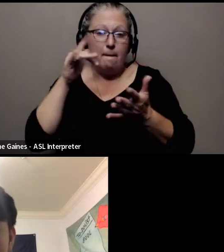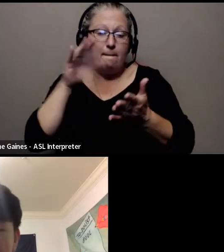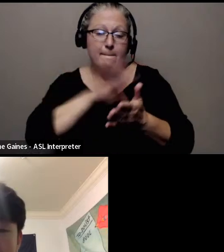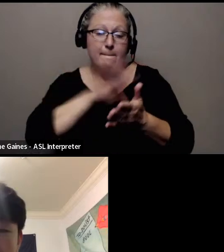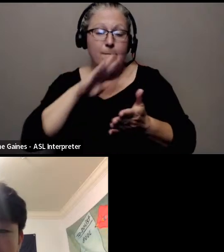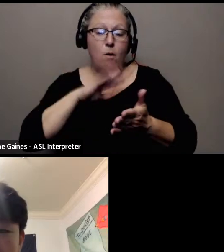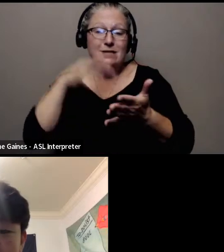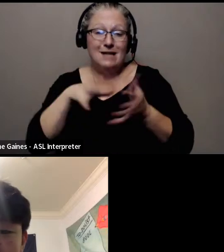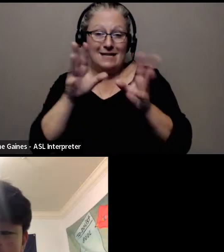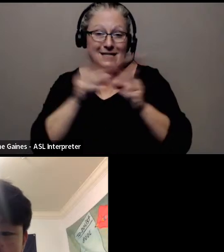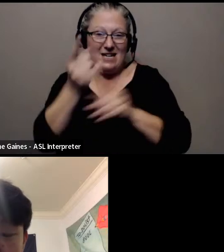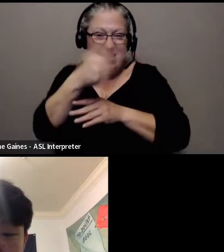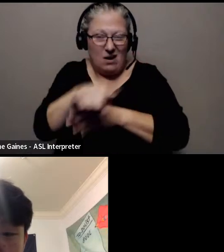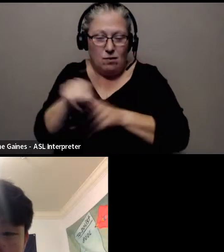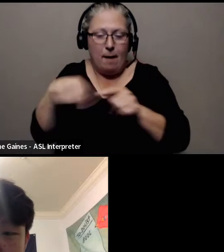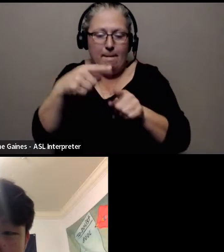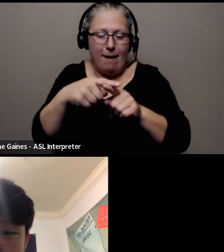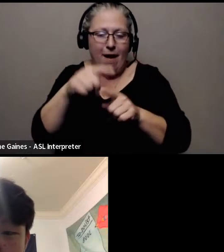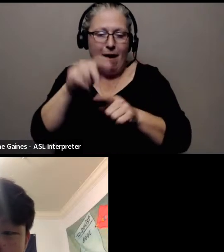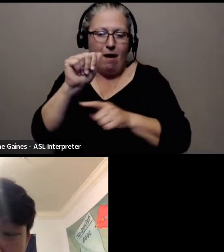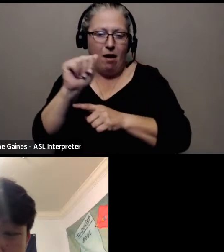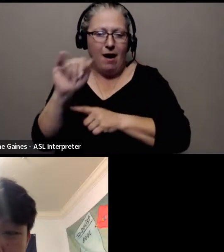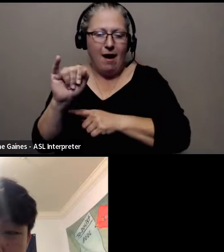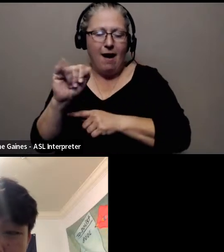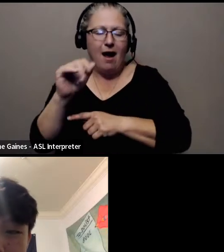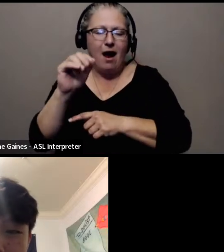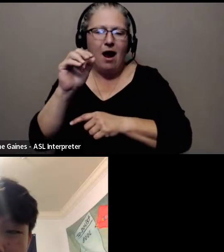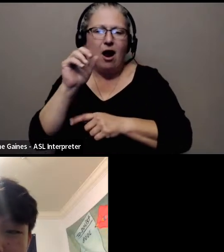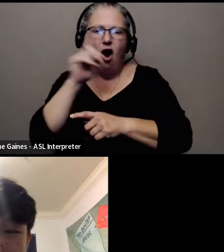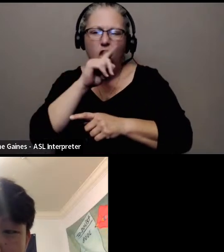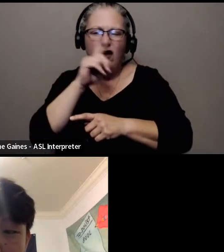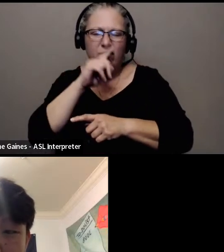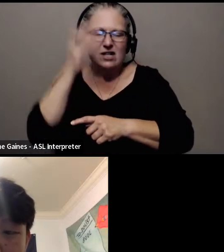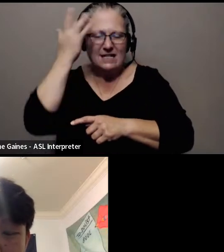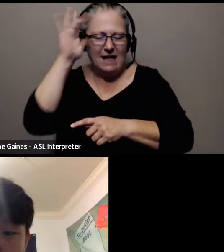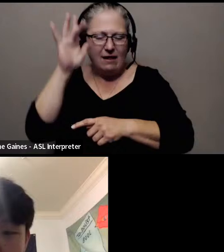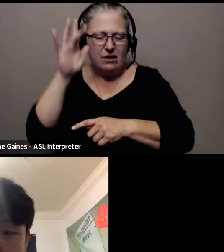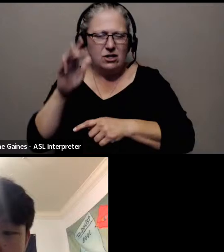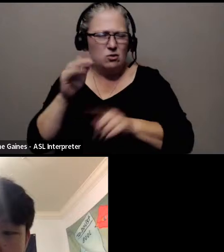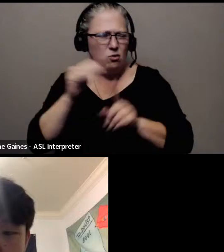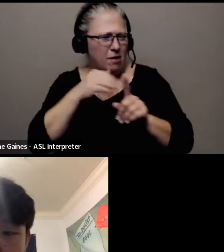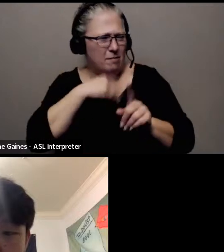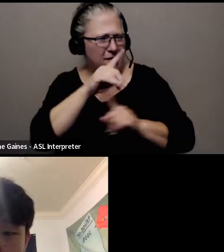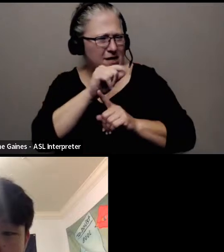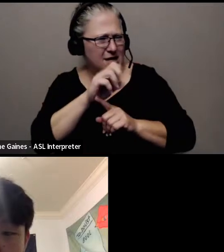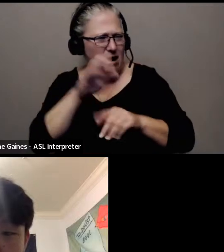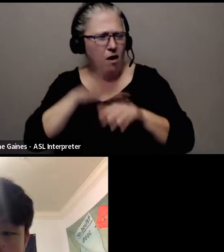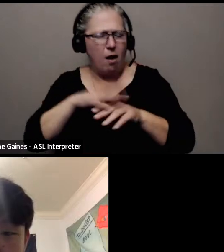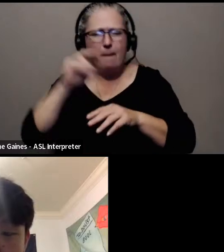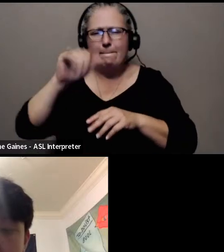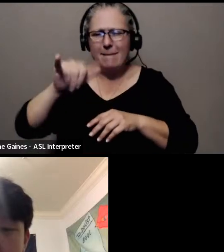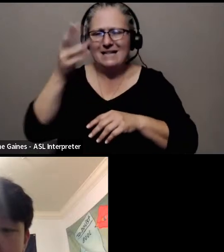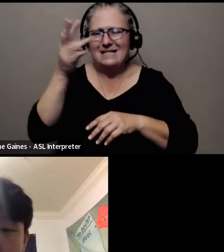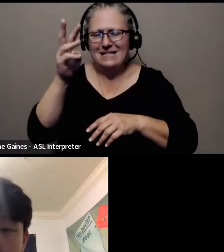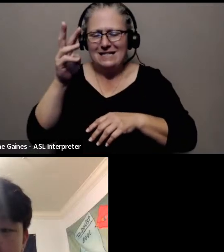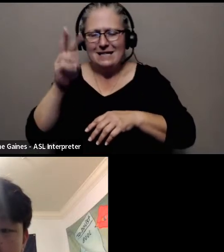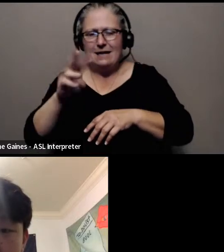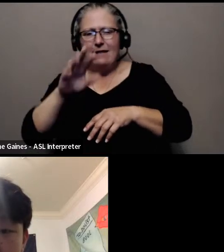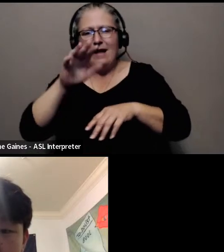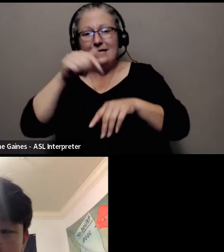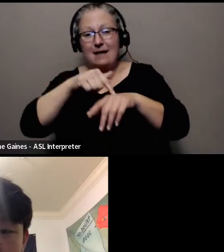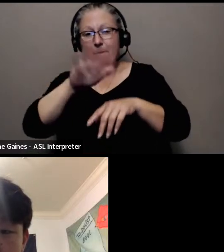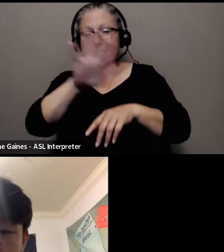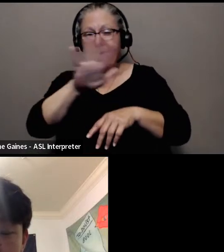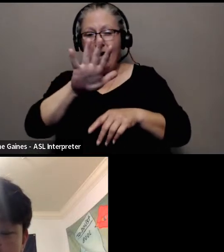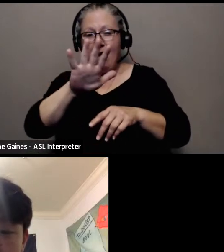session next week on artificial intelligence. The date, remind me of the date, May 16th, 5 p.m.